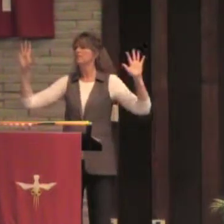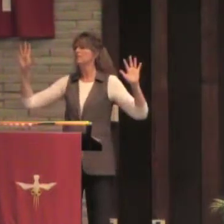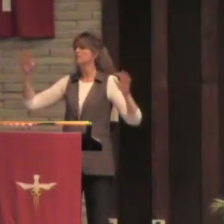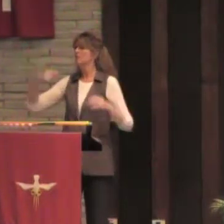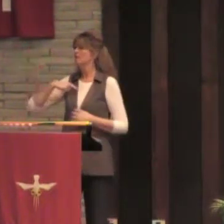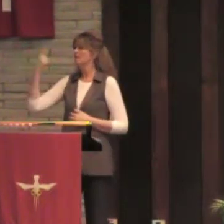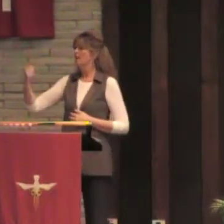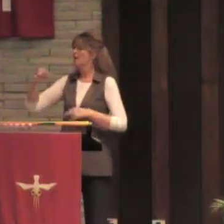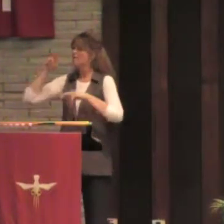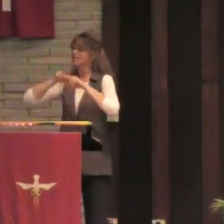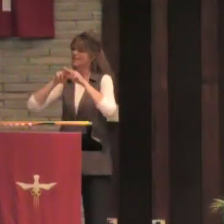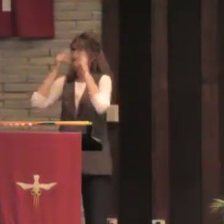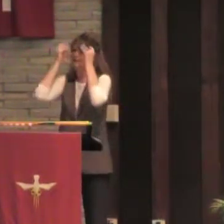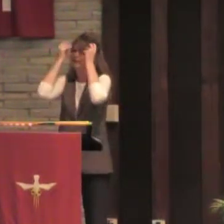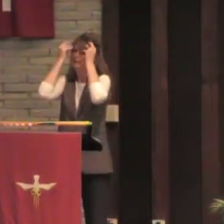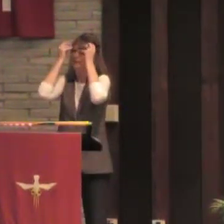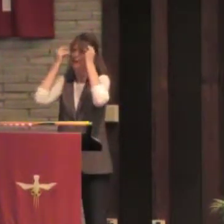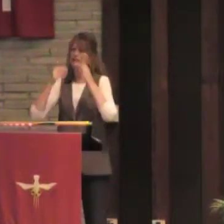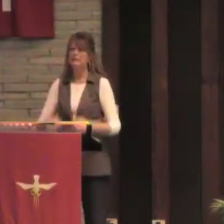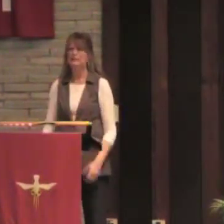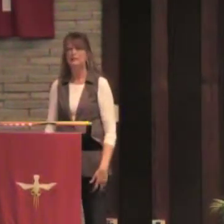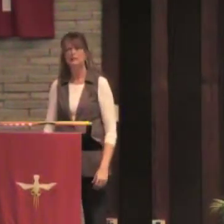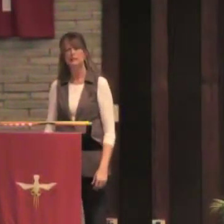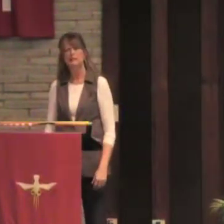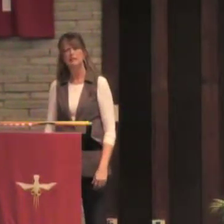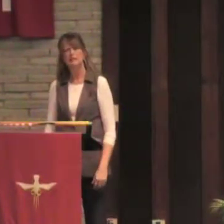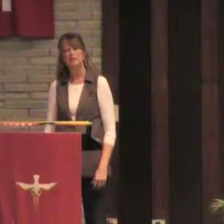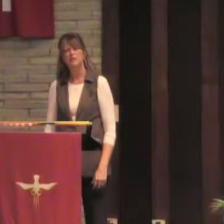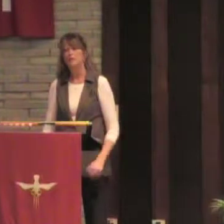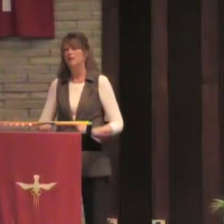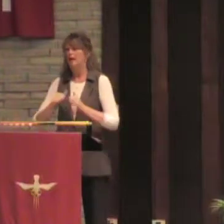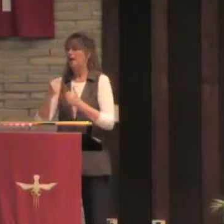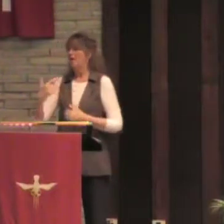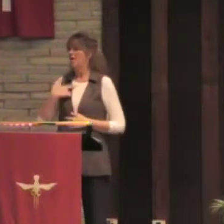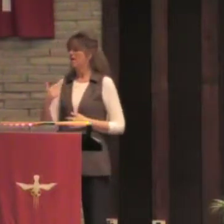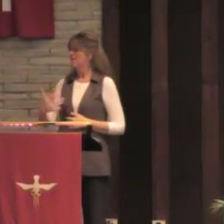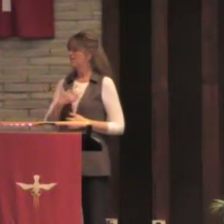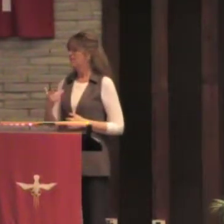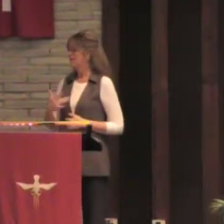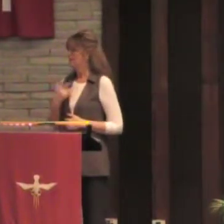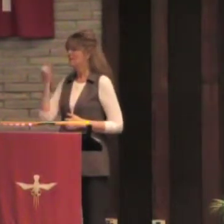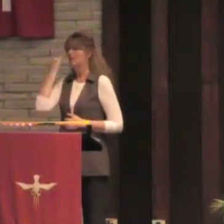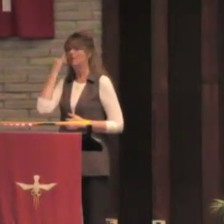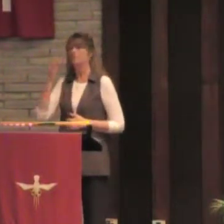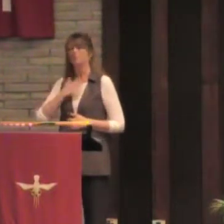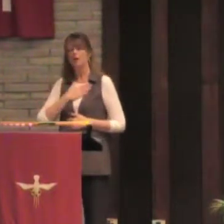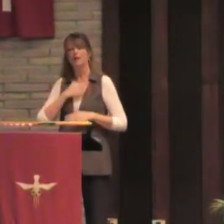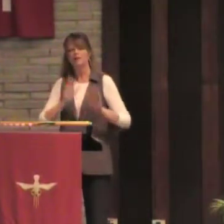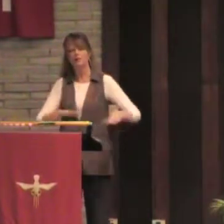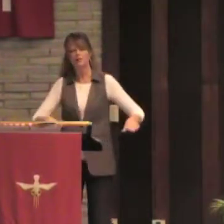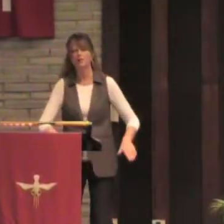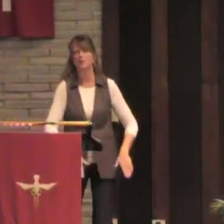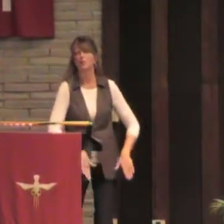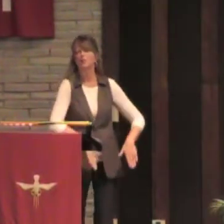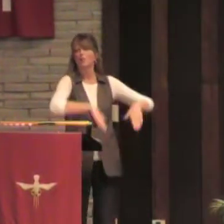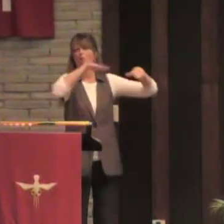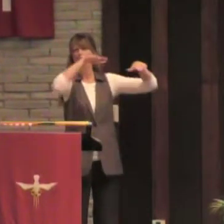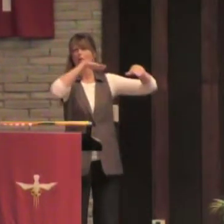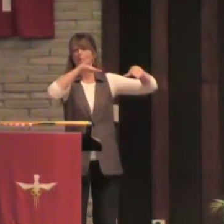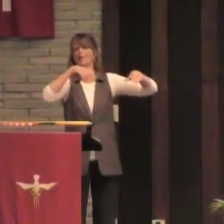You know, when the funeral or memorial service is over, then often I sit and think about how I would feel if